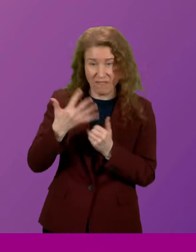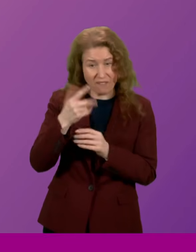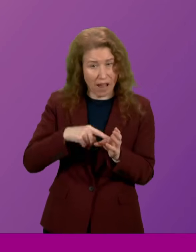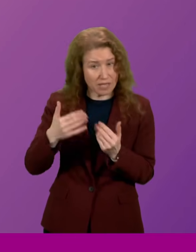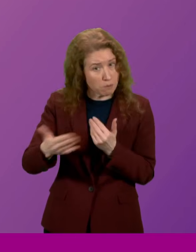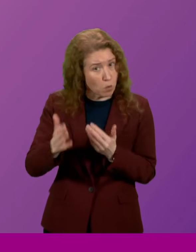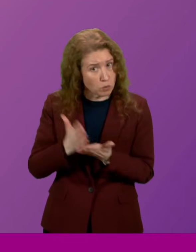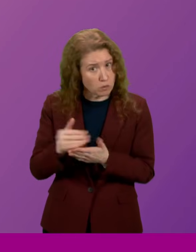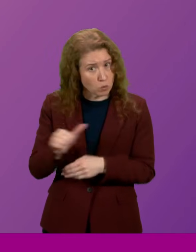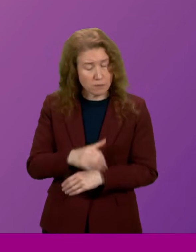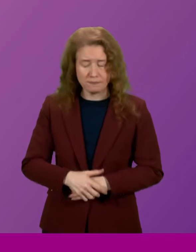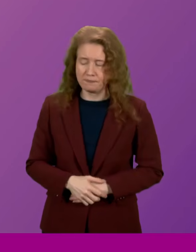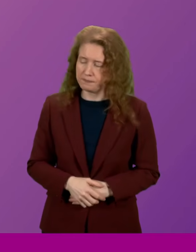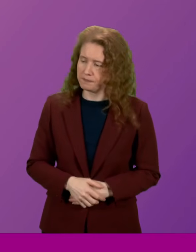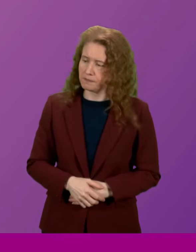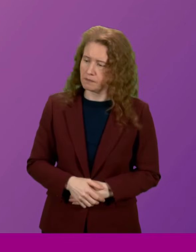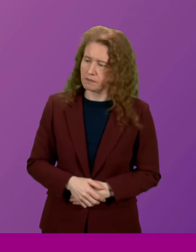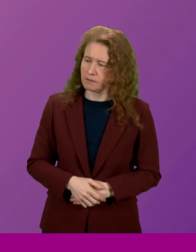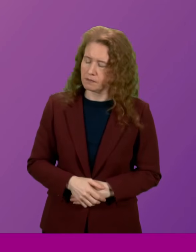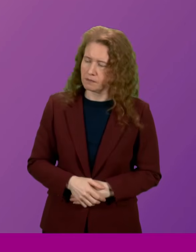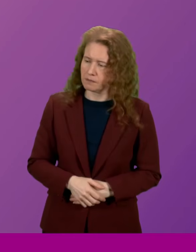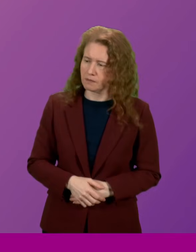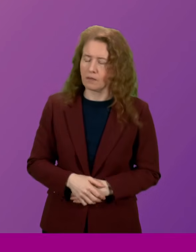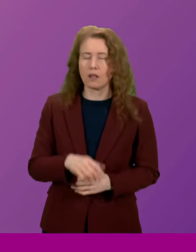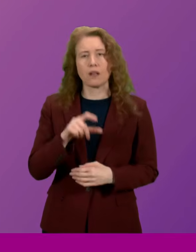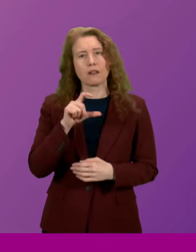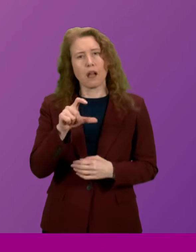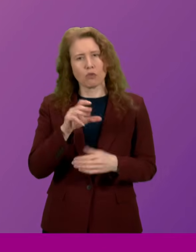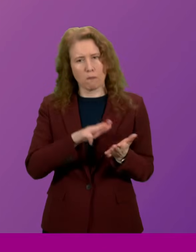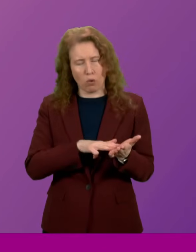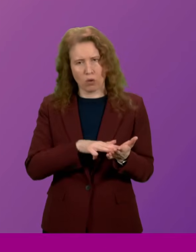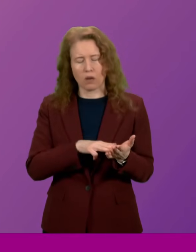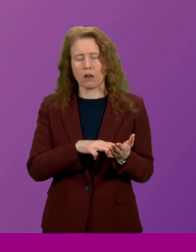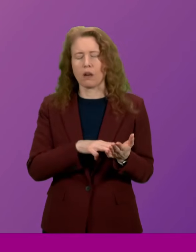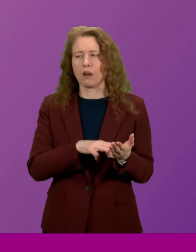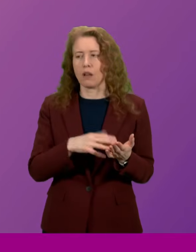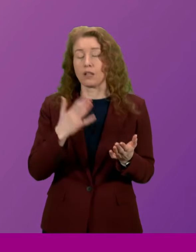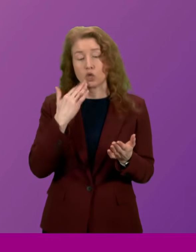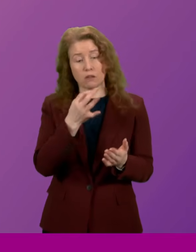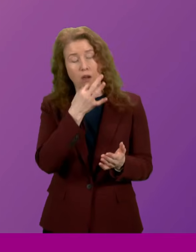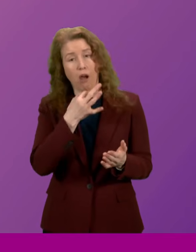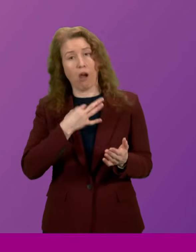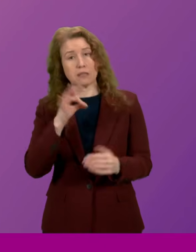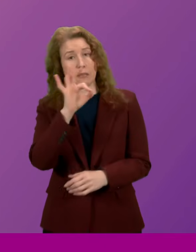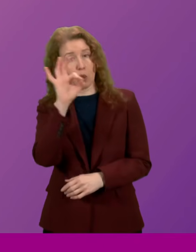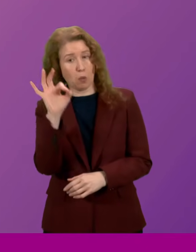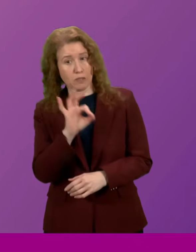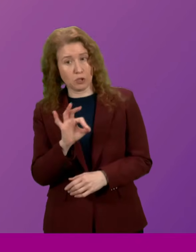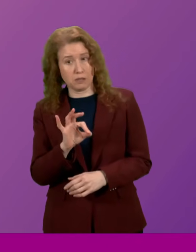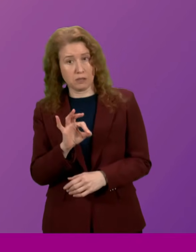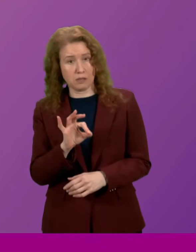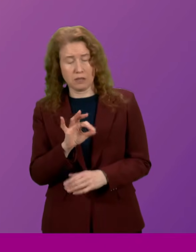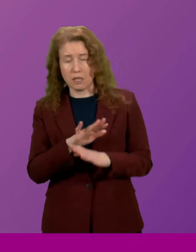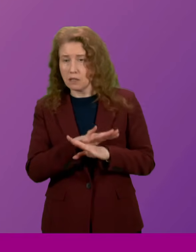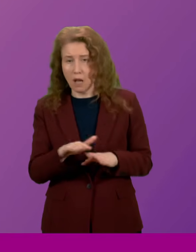Minister. Well, Carol Mockin has just asked me a question which has made absolutely